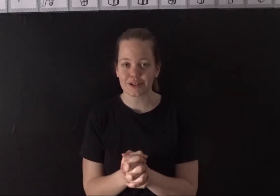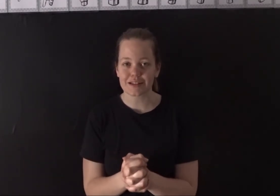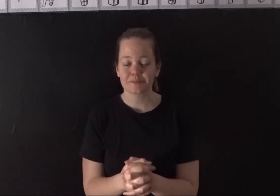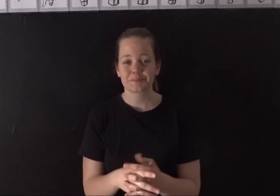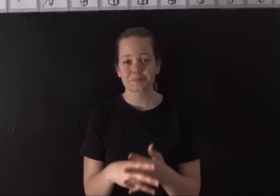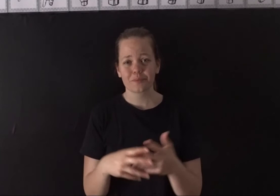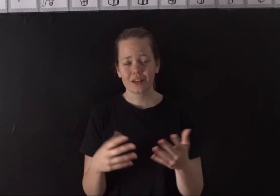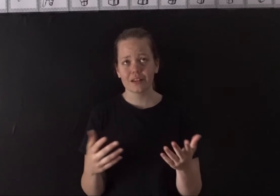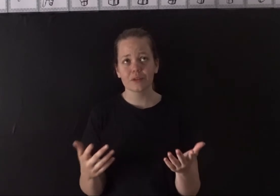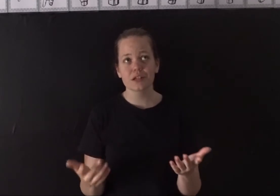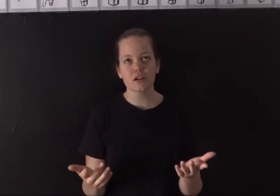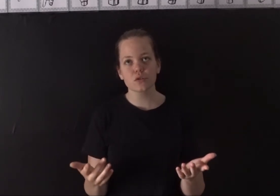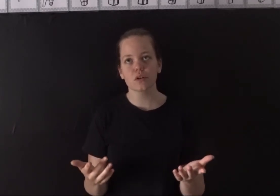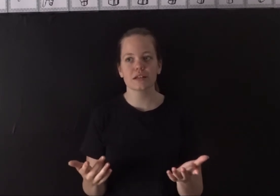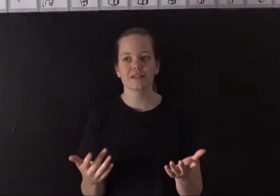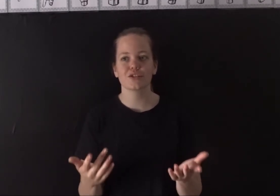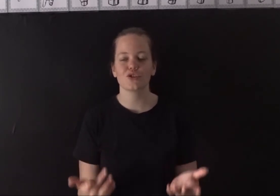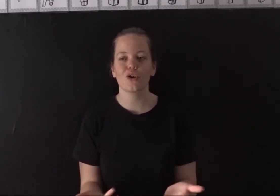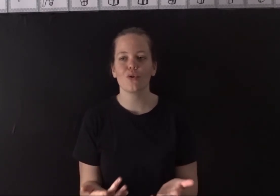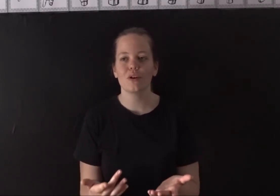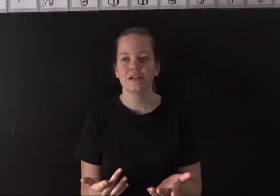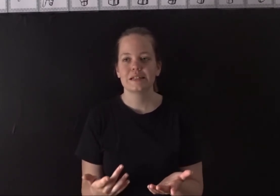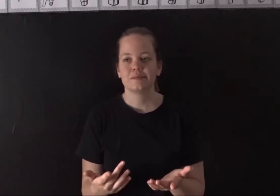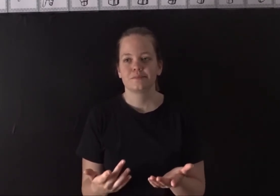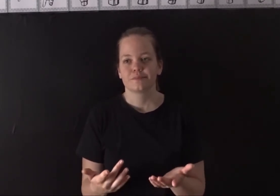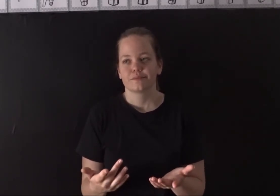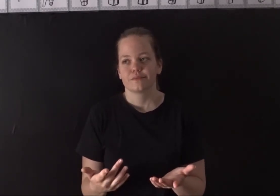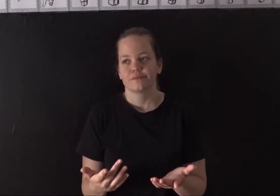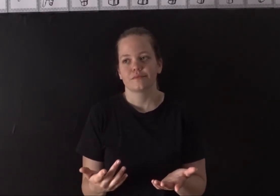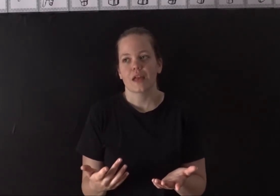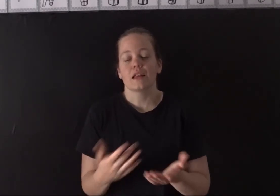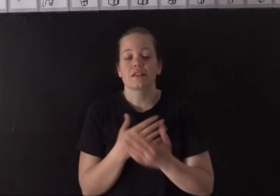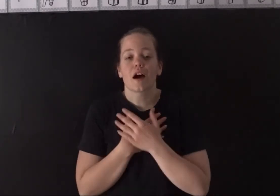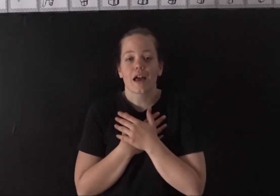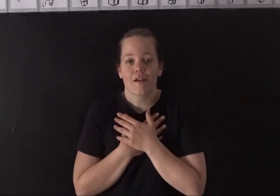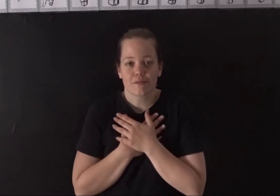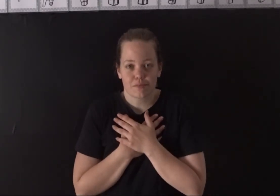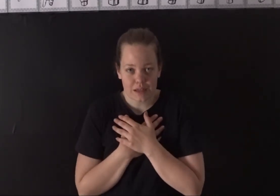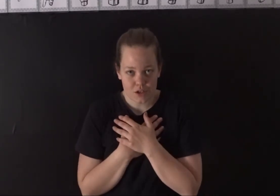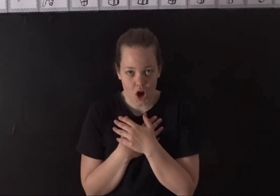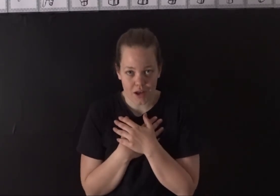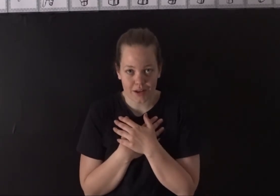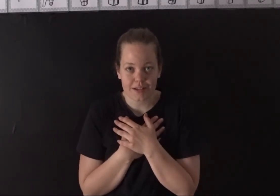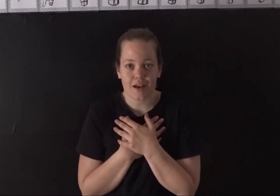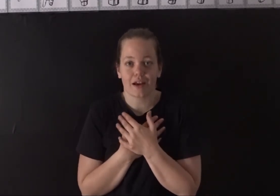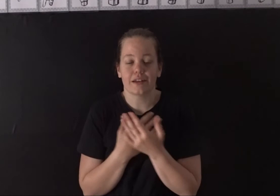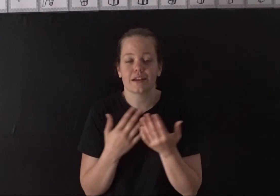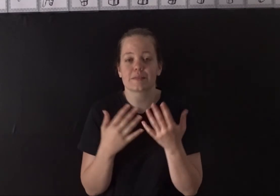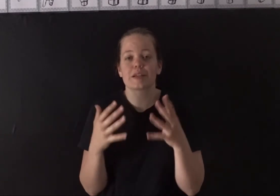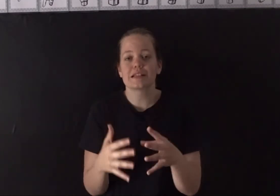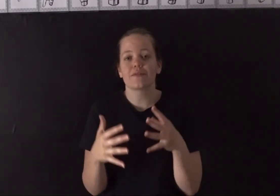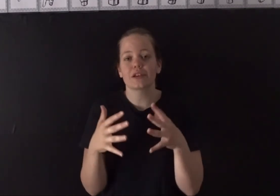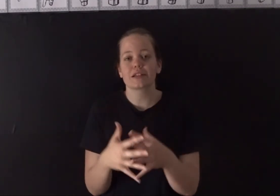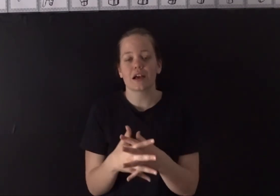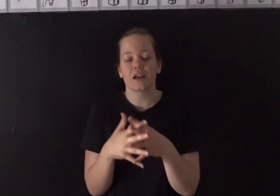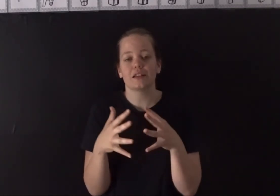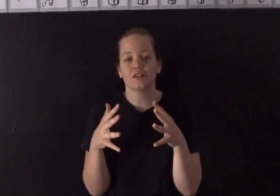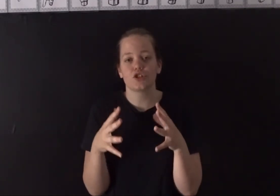territories. Now territories, there's no, at least I haven't been taught a specific sign